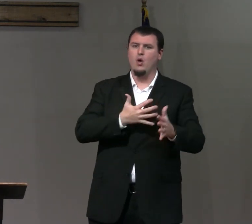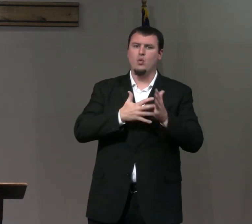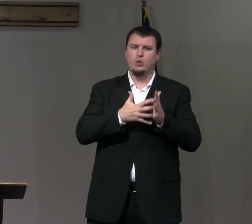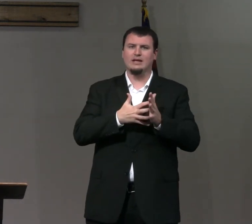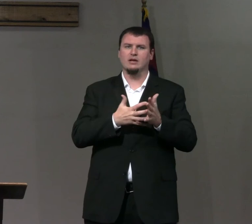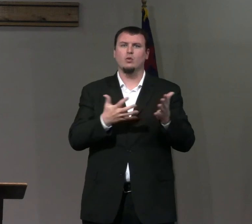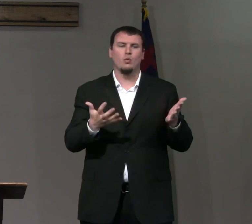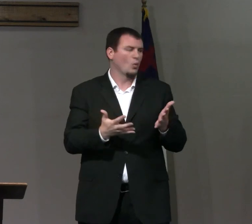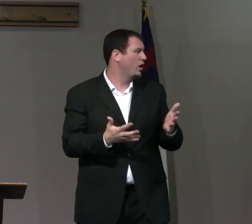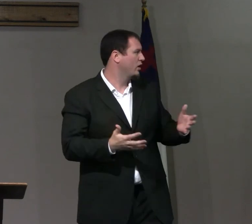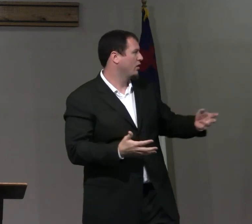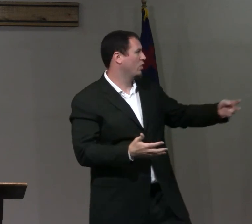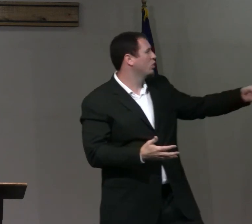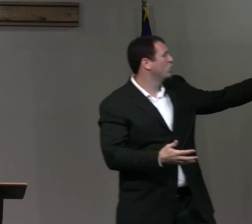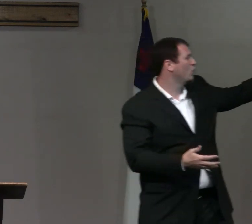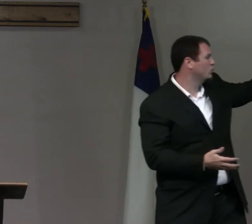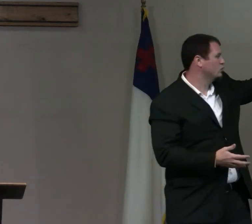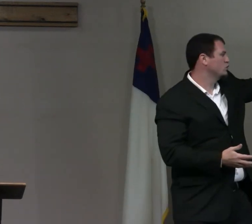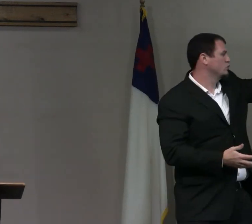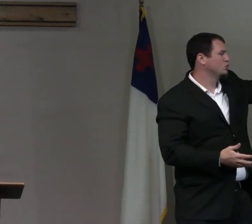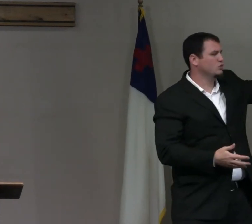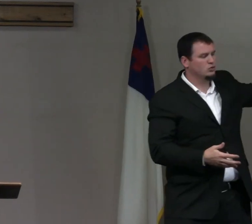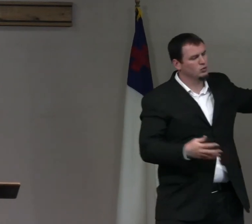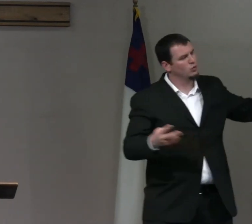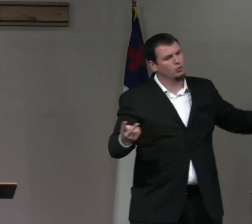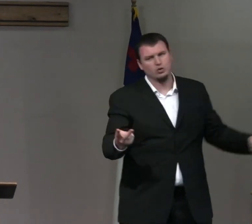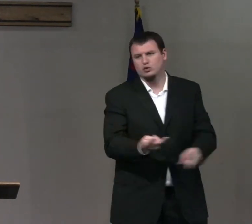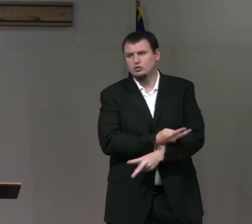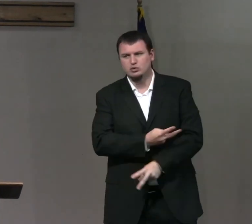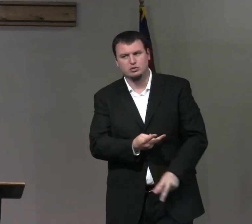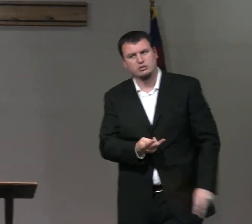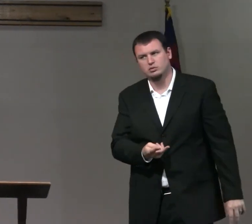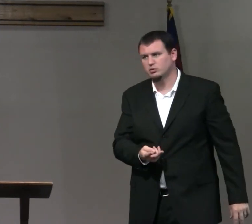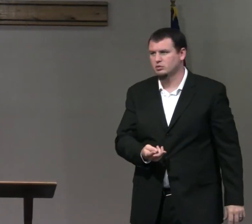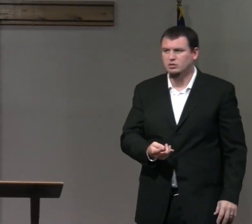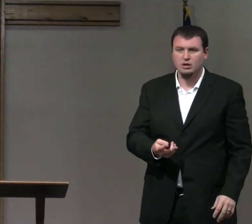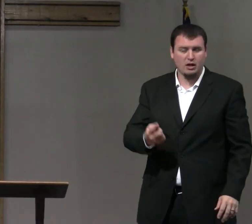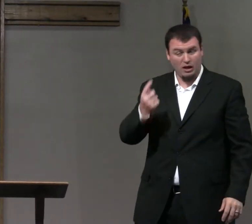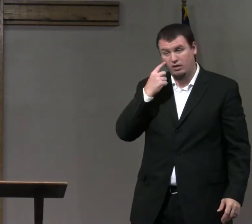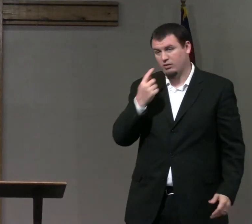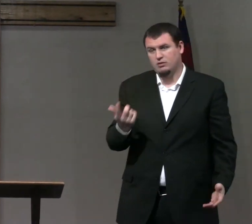Sorry.